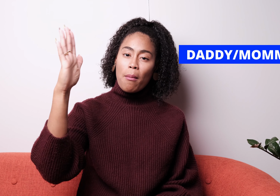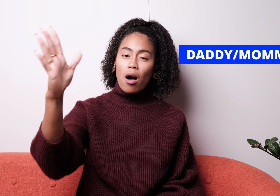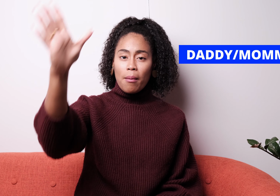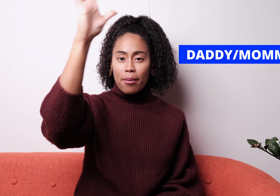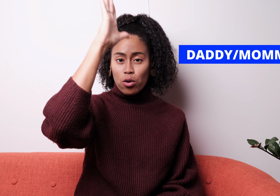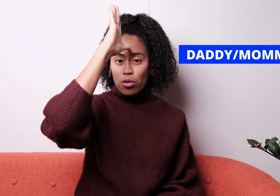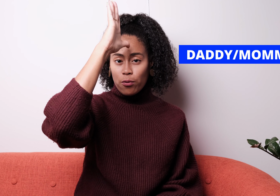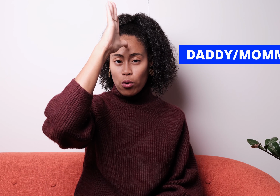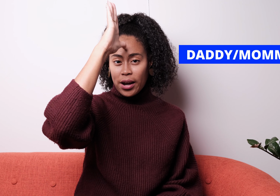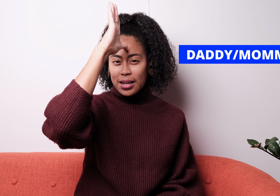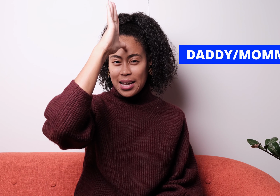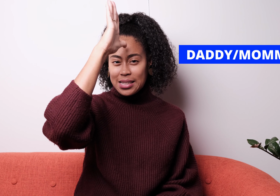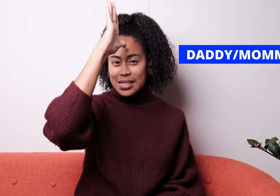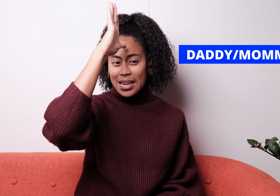up and on the forehead. That's daddy.